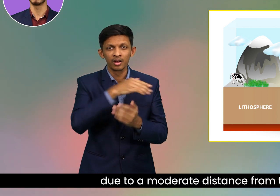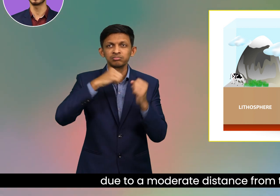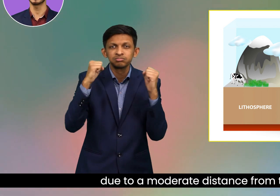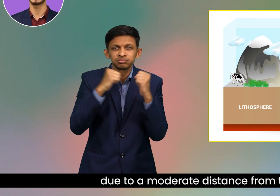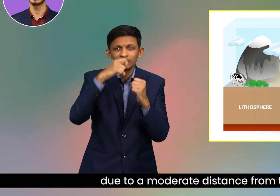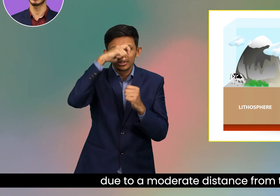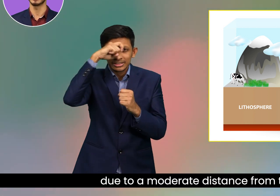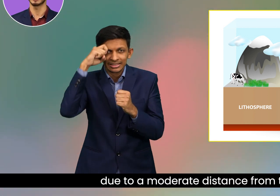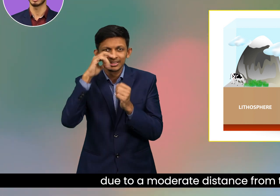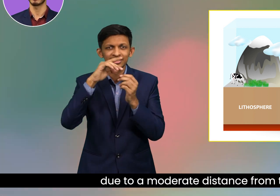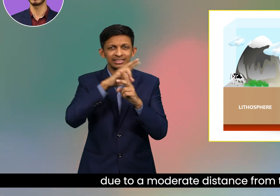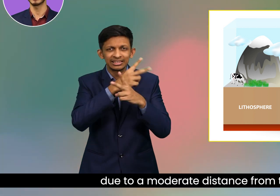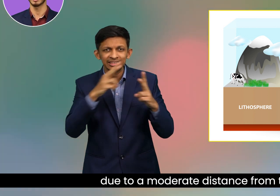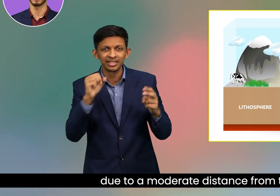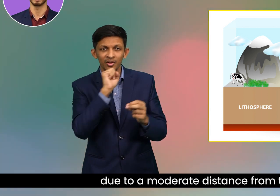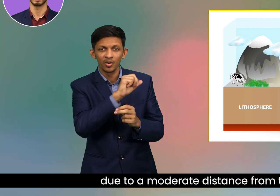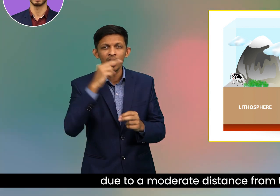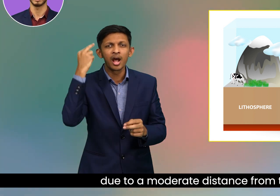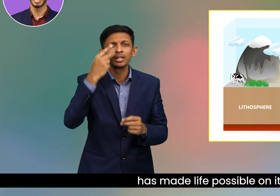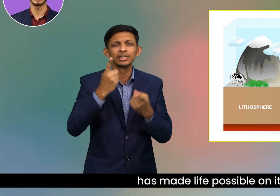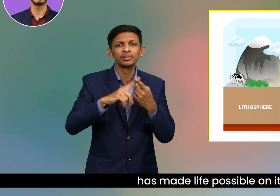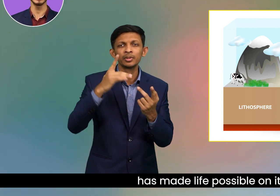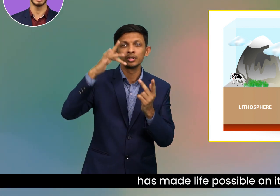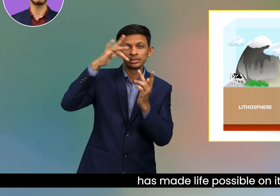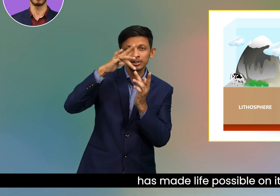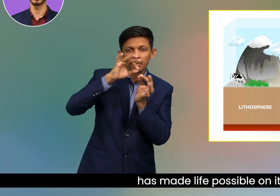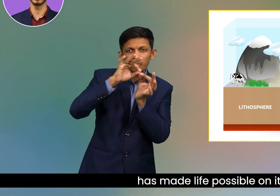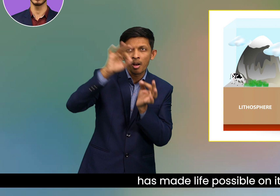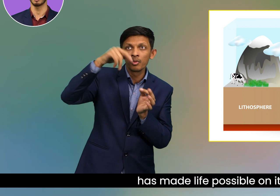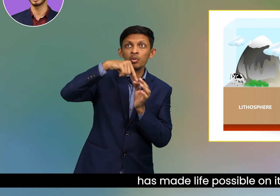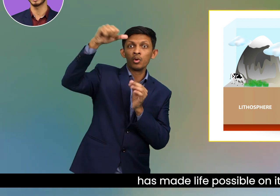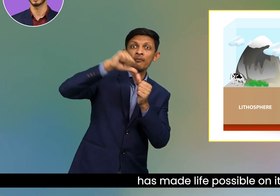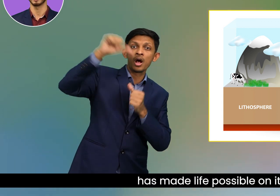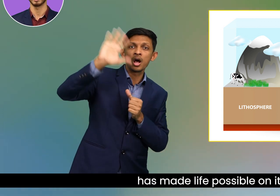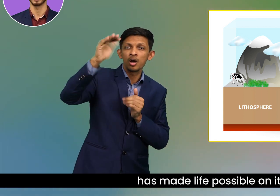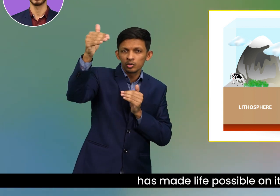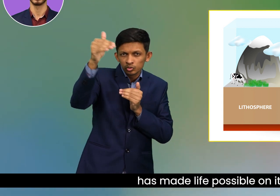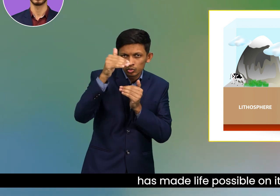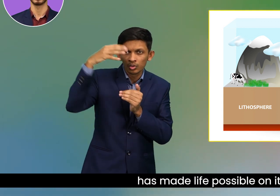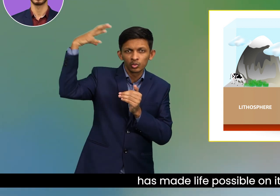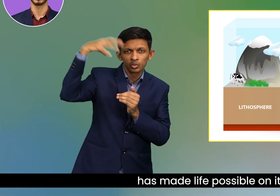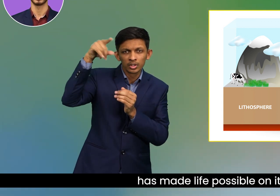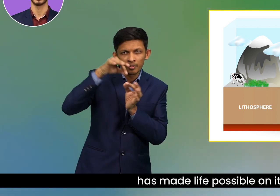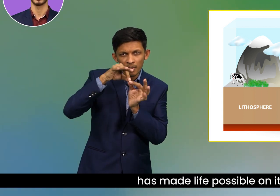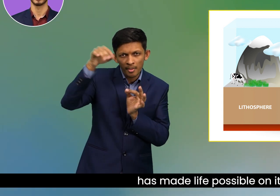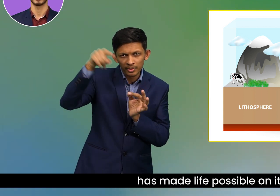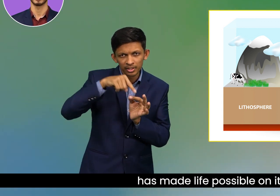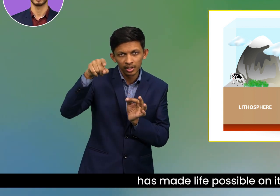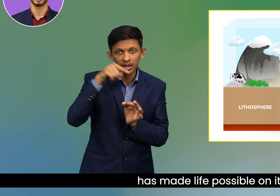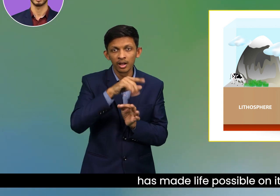due to moderate distance from the Sun has made life possible on it.